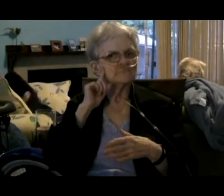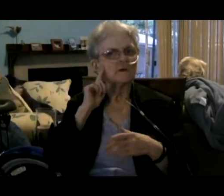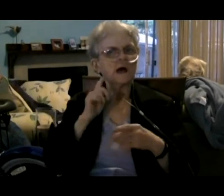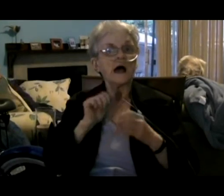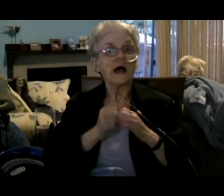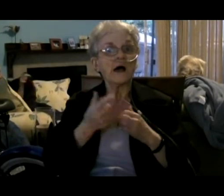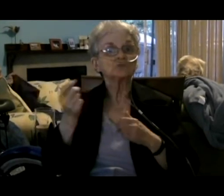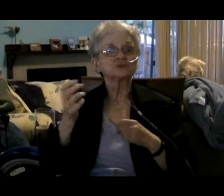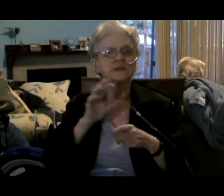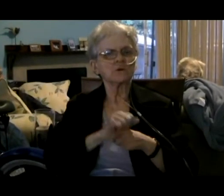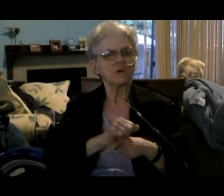Um, but